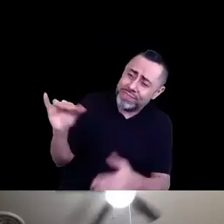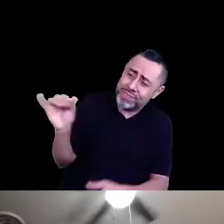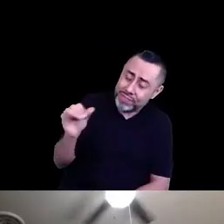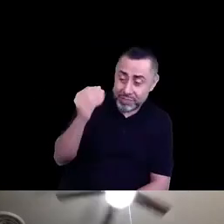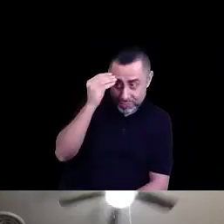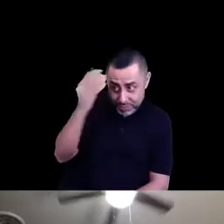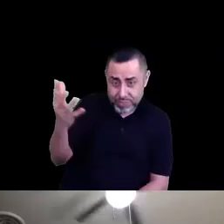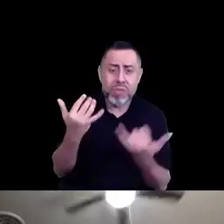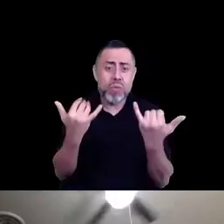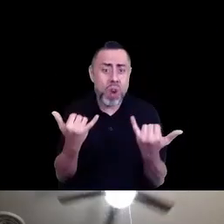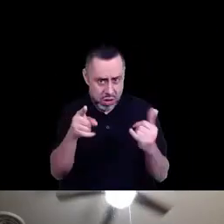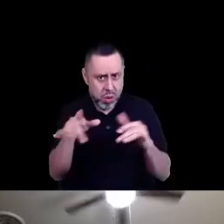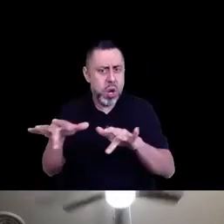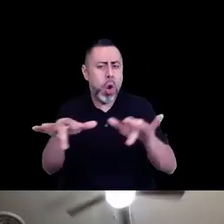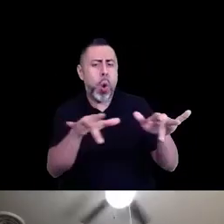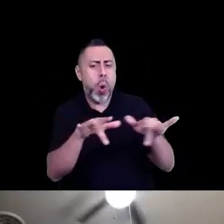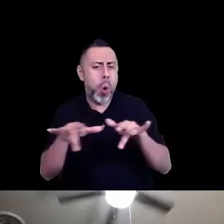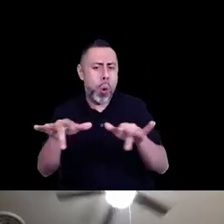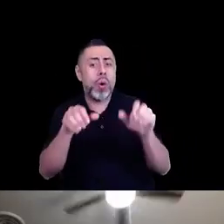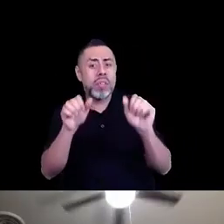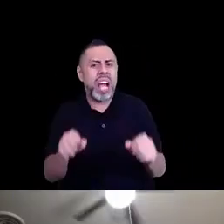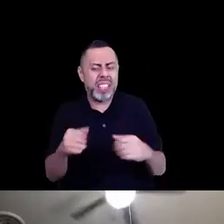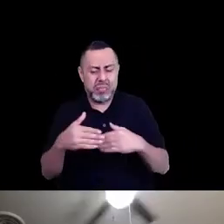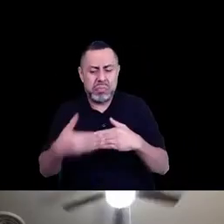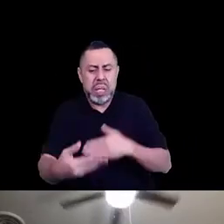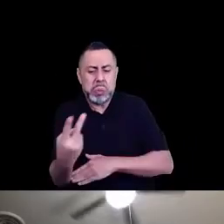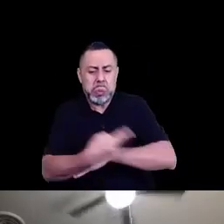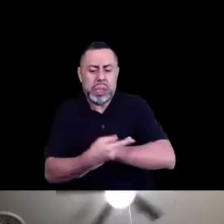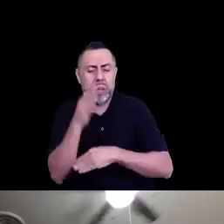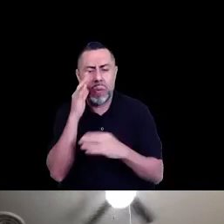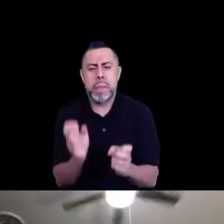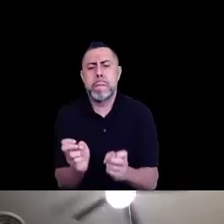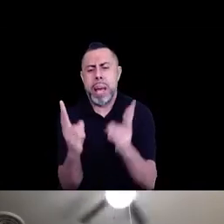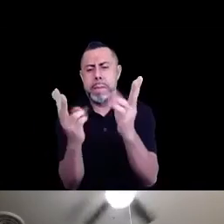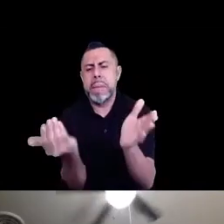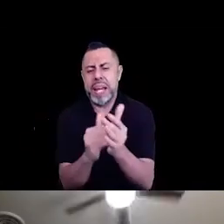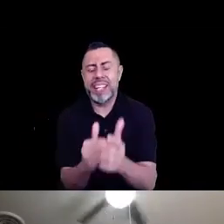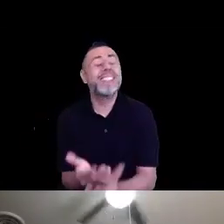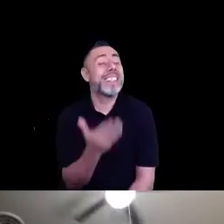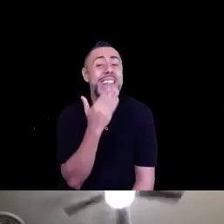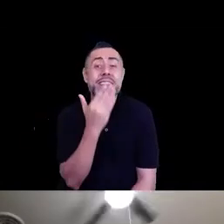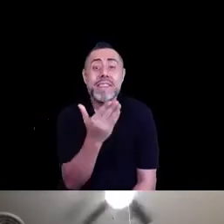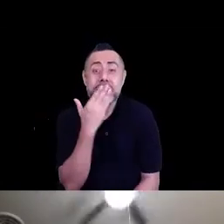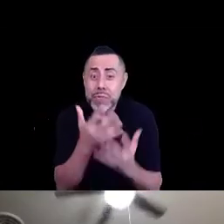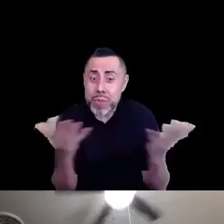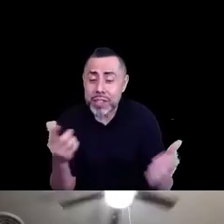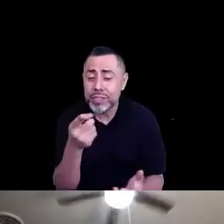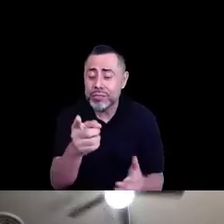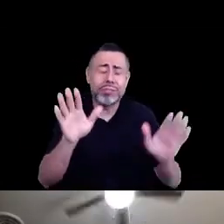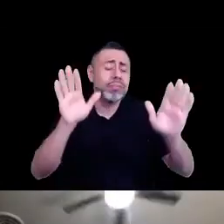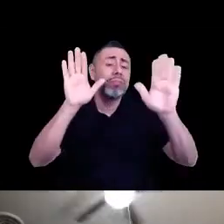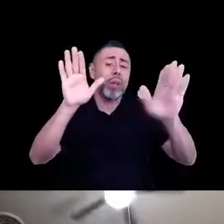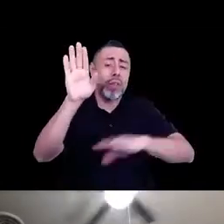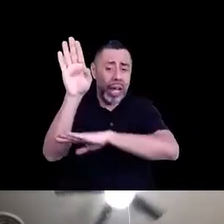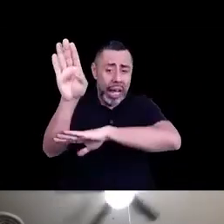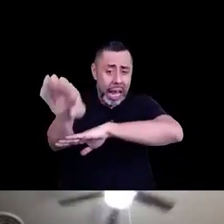And you can check this out in 48 hours. Thank you all very much. Have a beautiful, beautiful rest of the evening. And